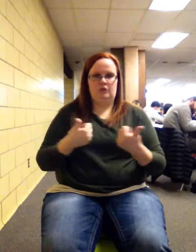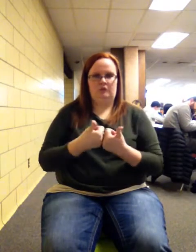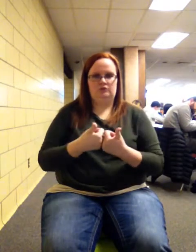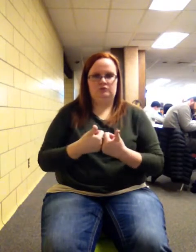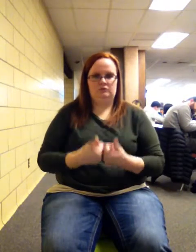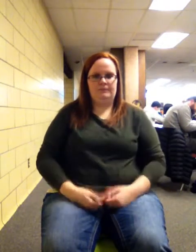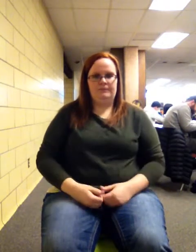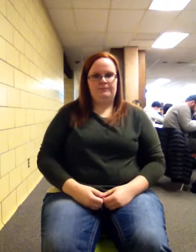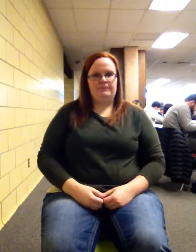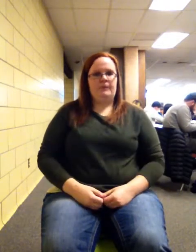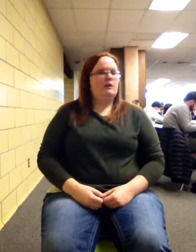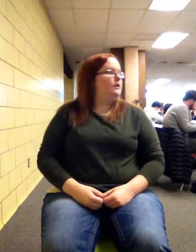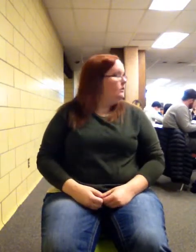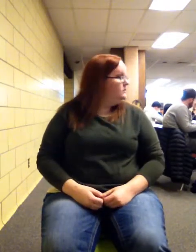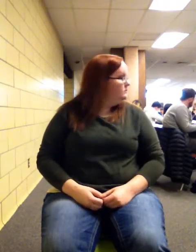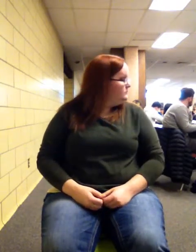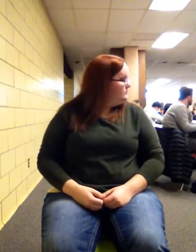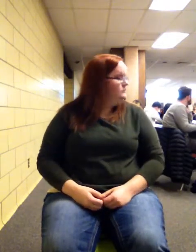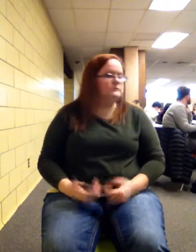So again, this is all going to be primary market.